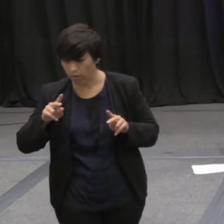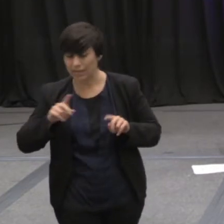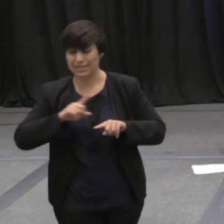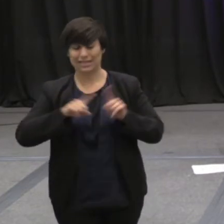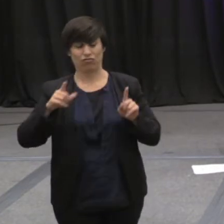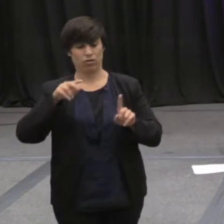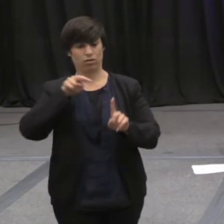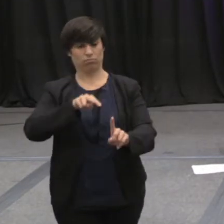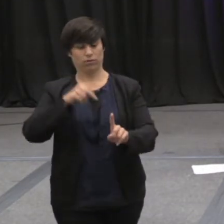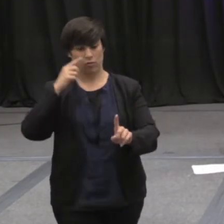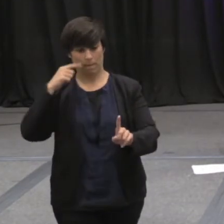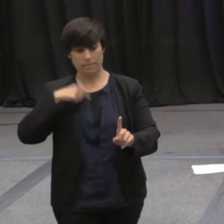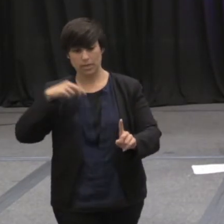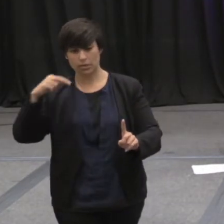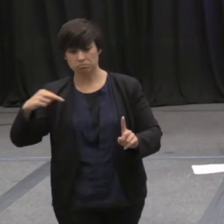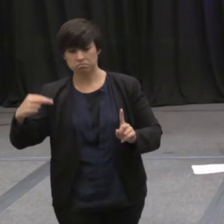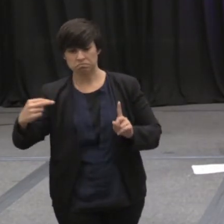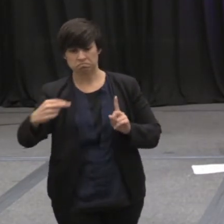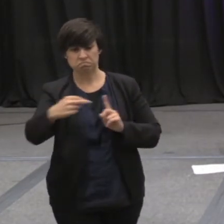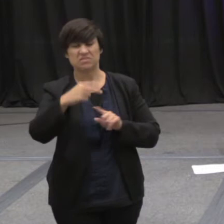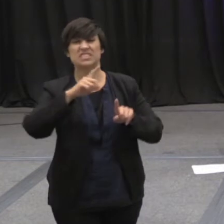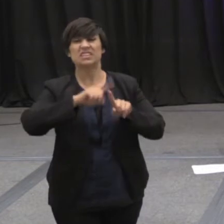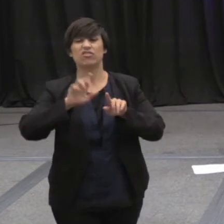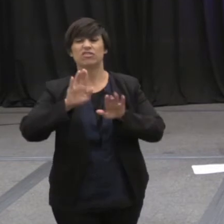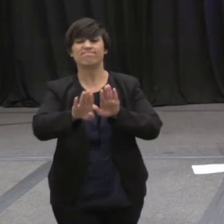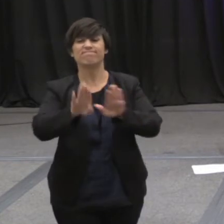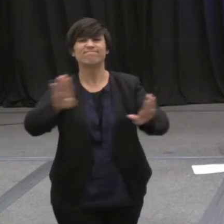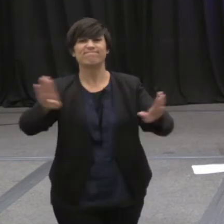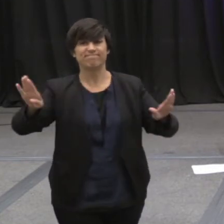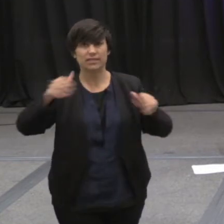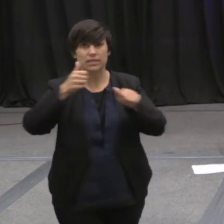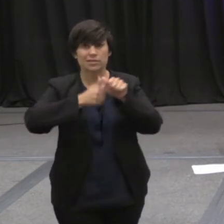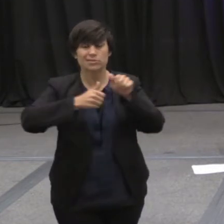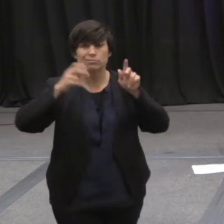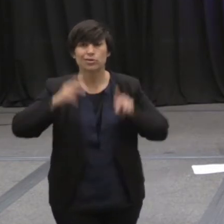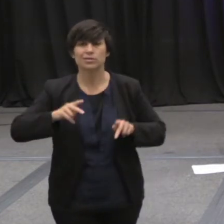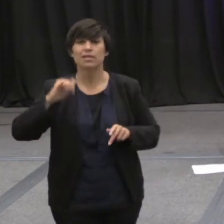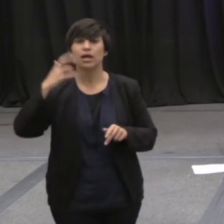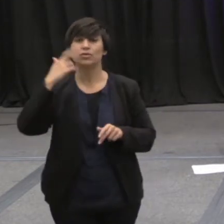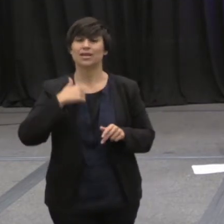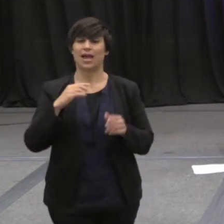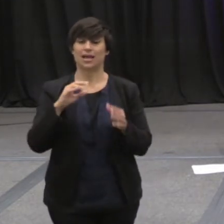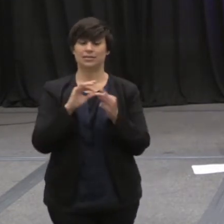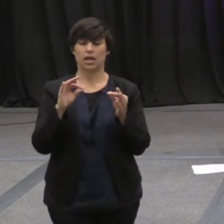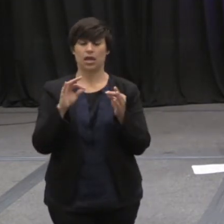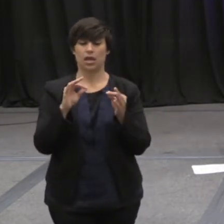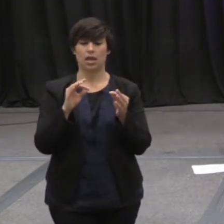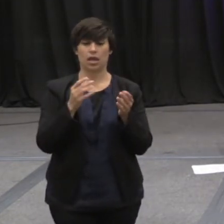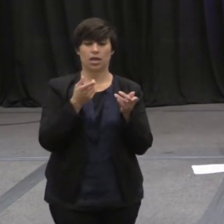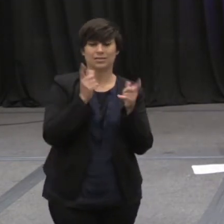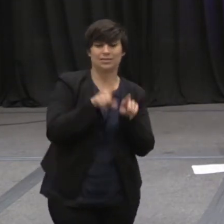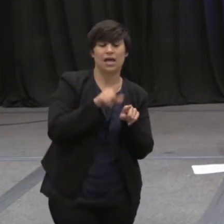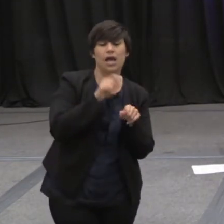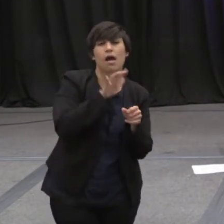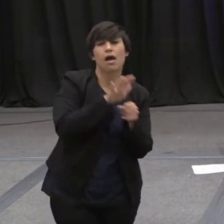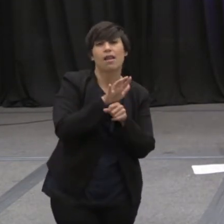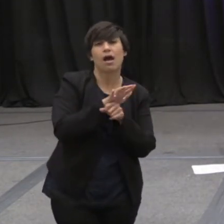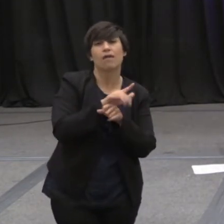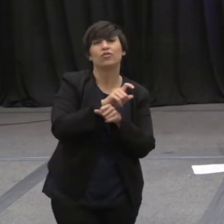It's going to be different for you. It's going to be different for Nina. So that's sometimes why I say consent isn't enough. And if you